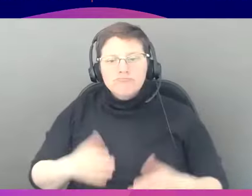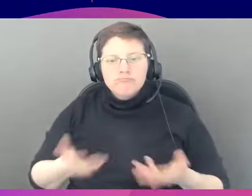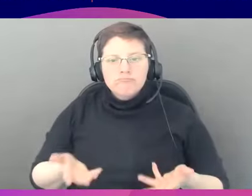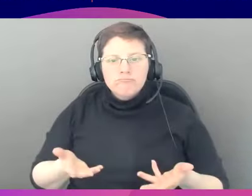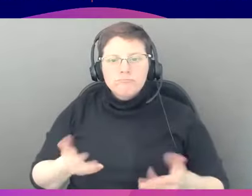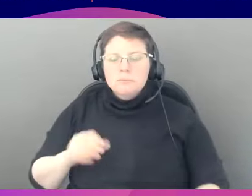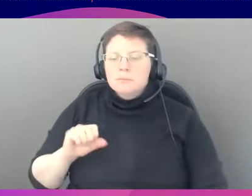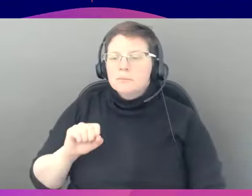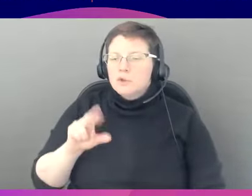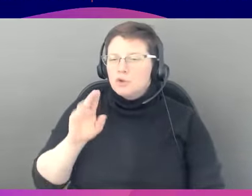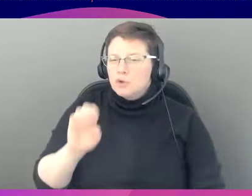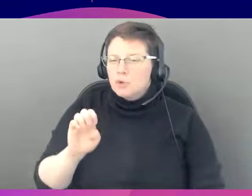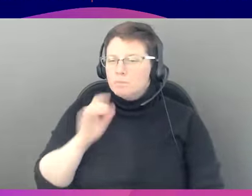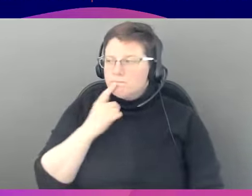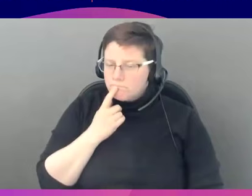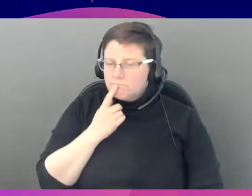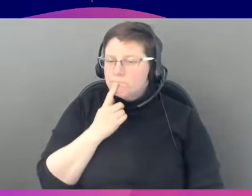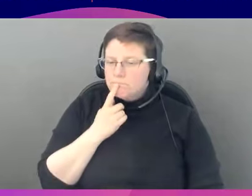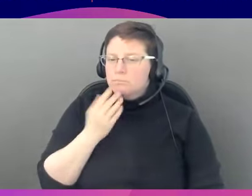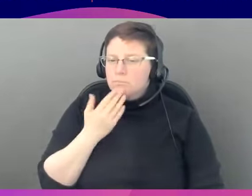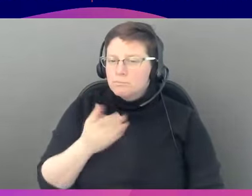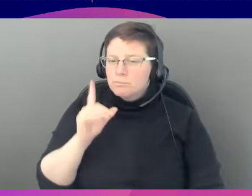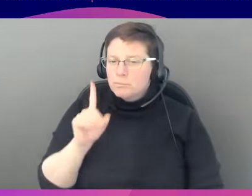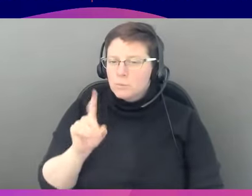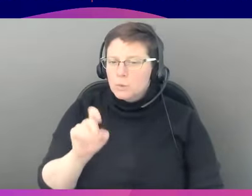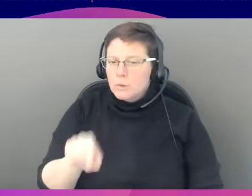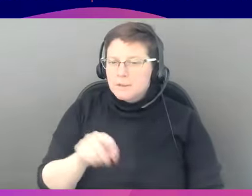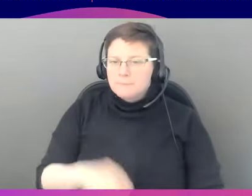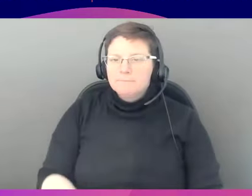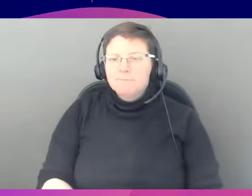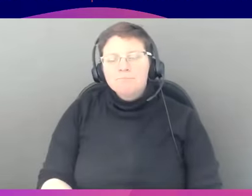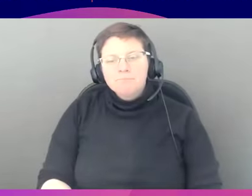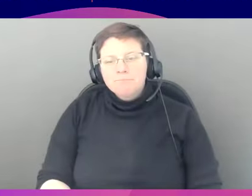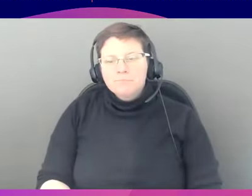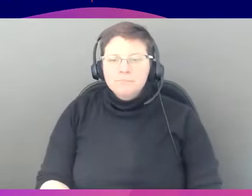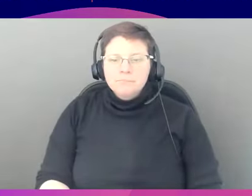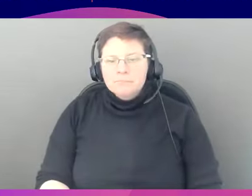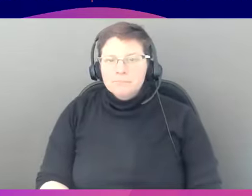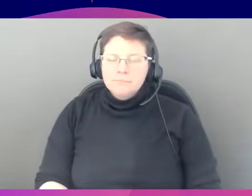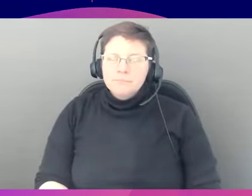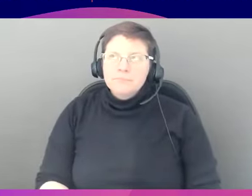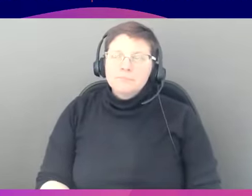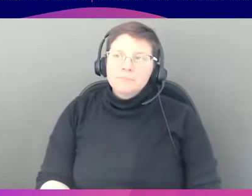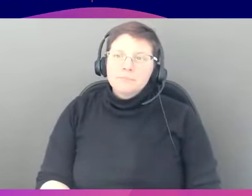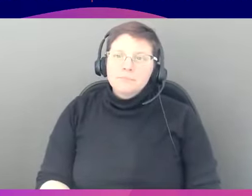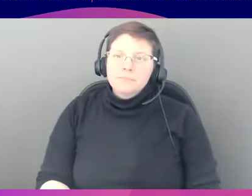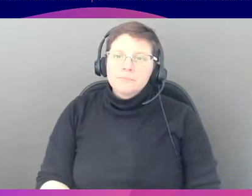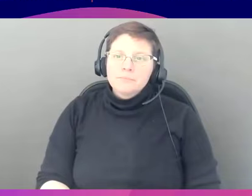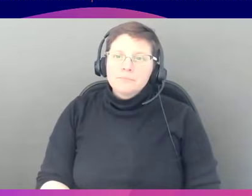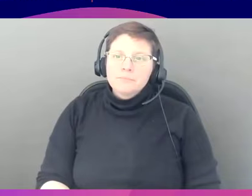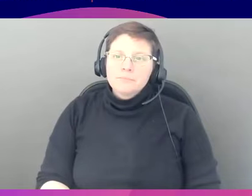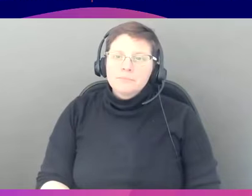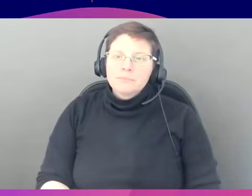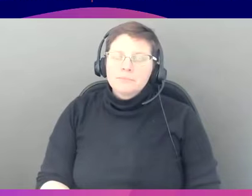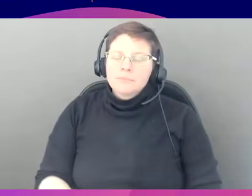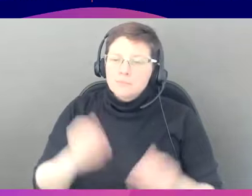That's a really good question. So I'm going to wonder about that, because that would be so for everything